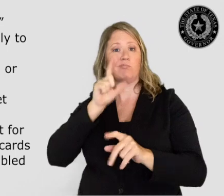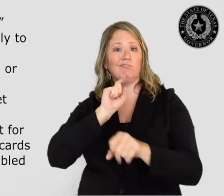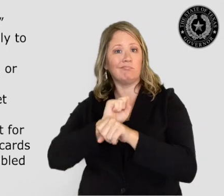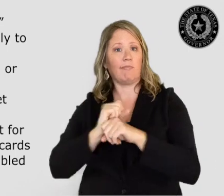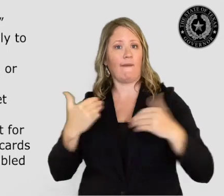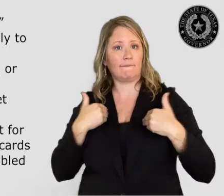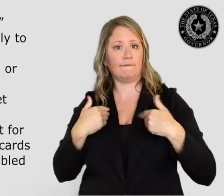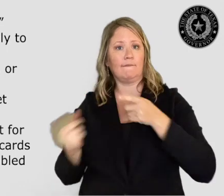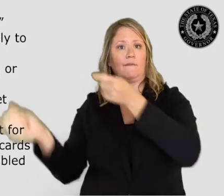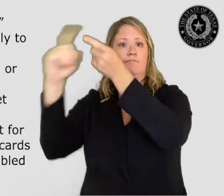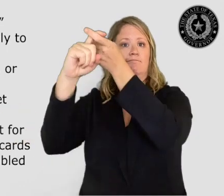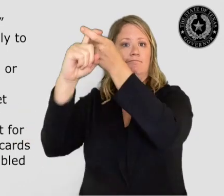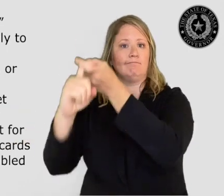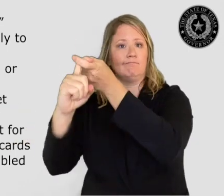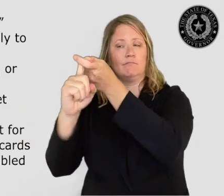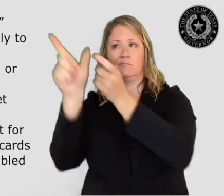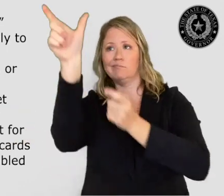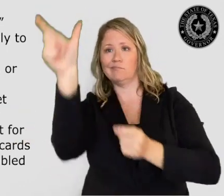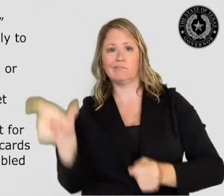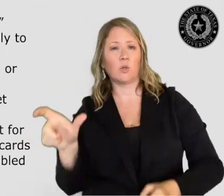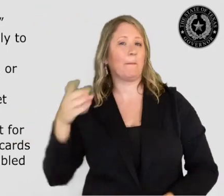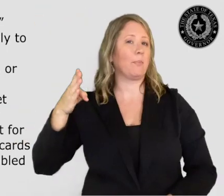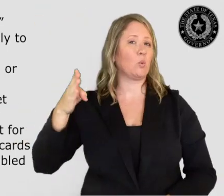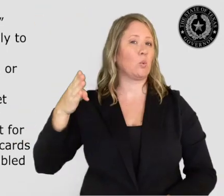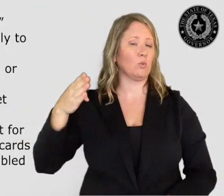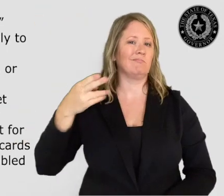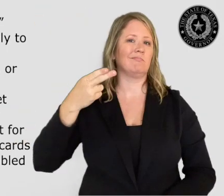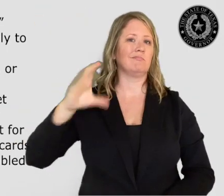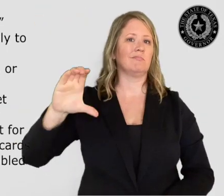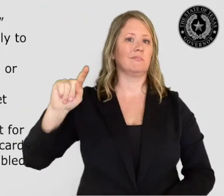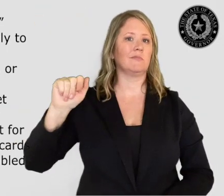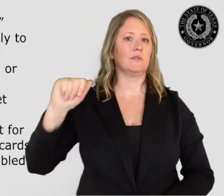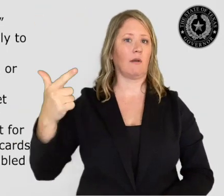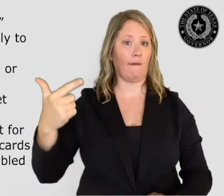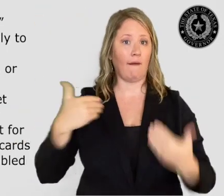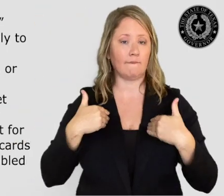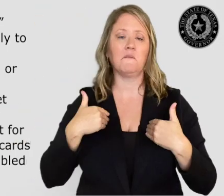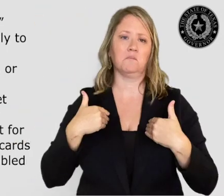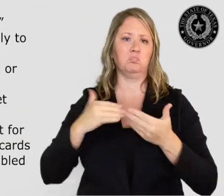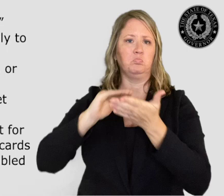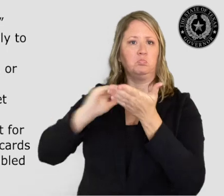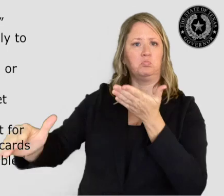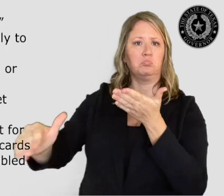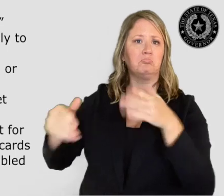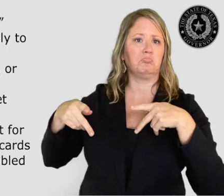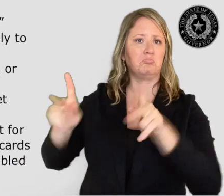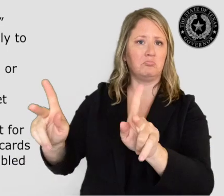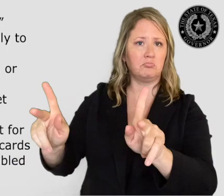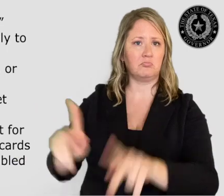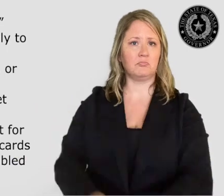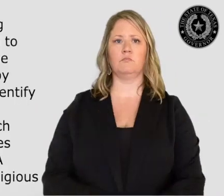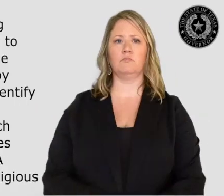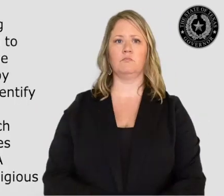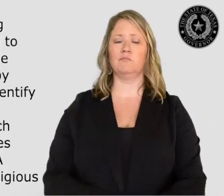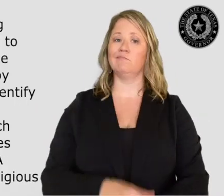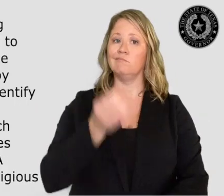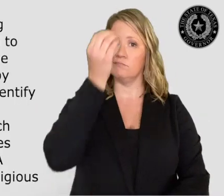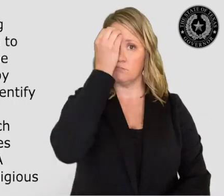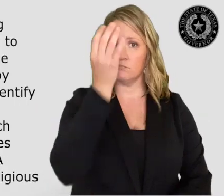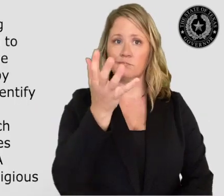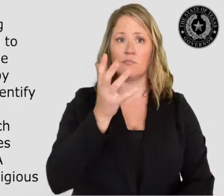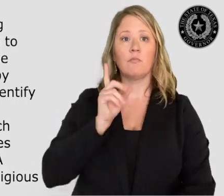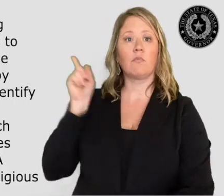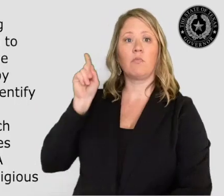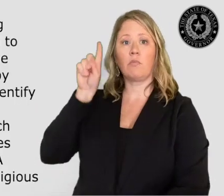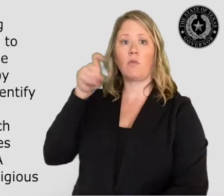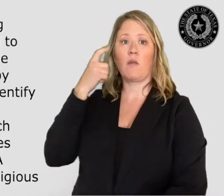events, facilities, or establishments. Additionally, valet services are prohibited except for vehicles with placards or plates for disabled parking. Notwithstanding